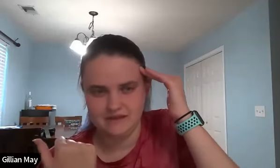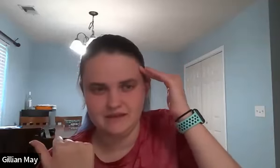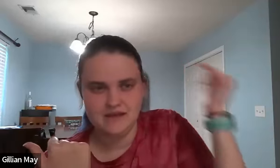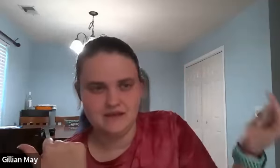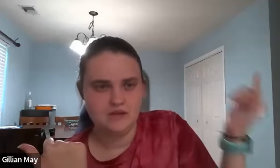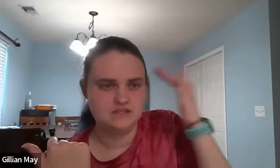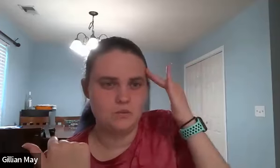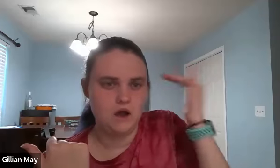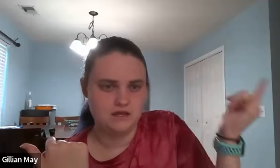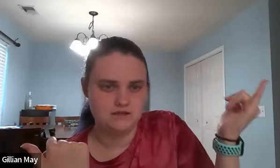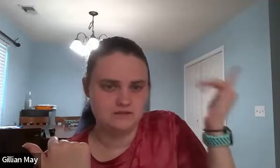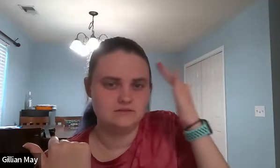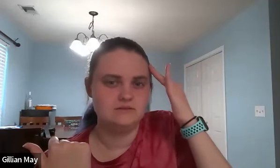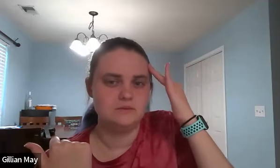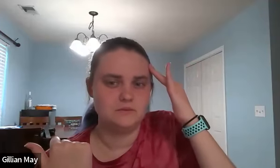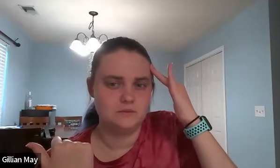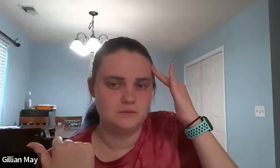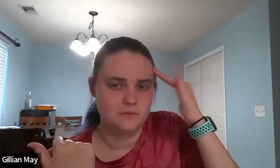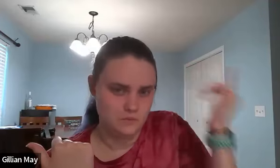thing into the why. Why?